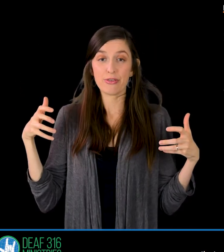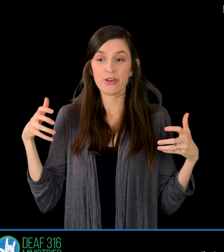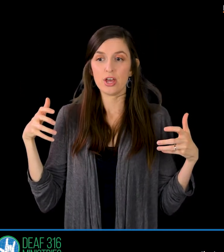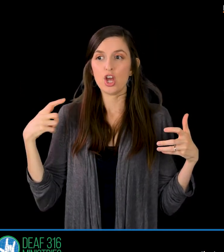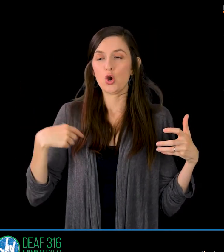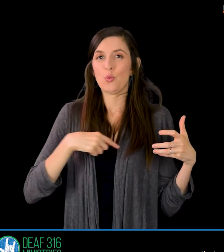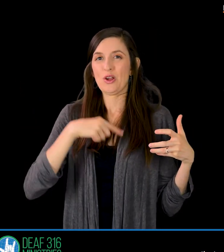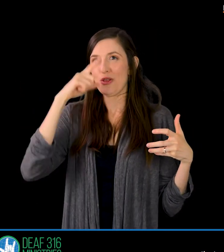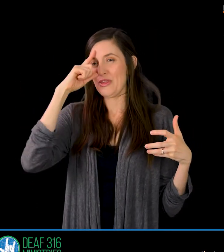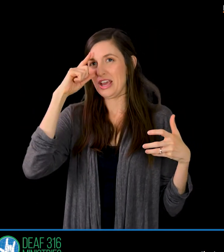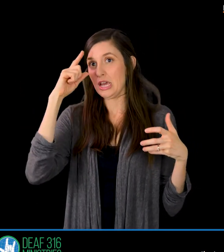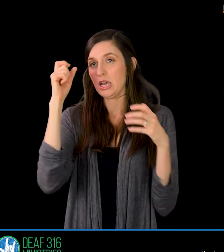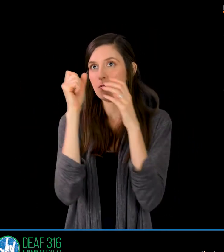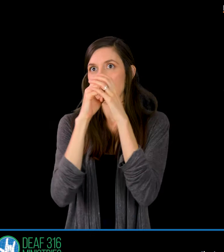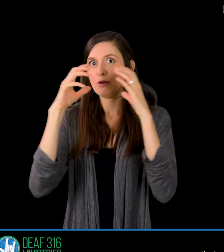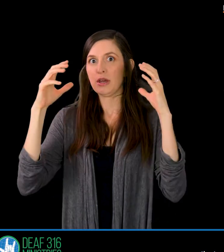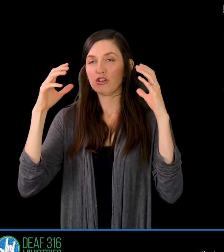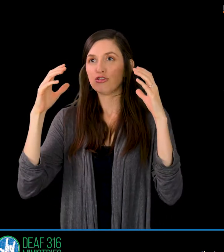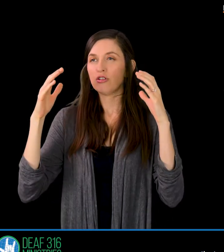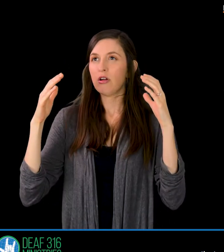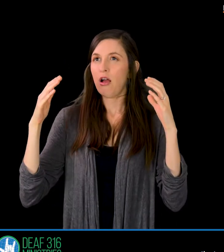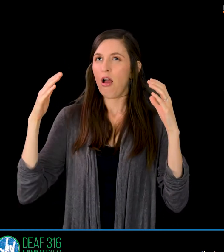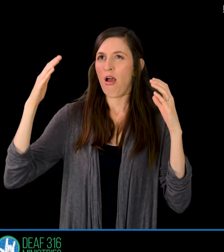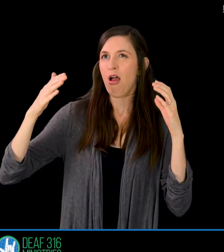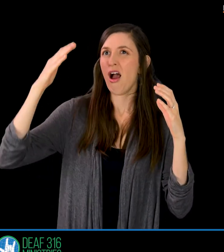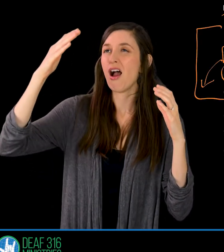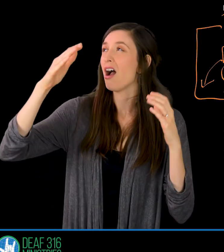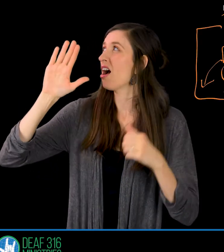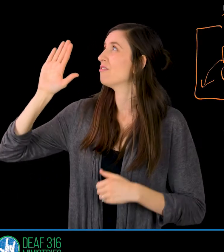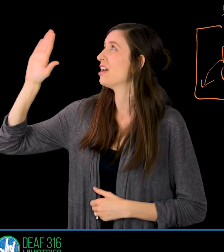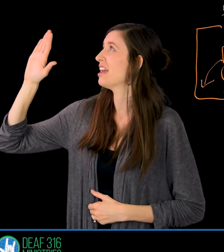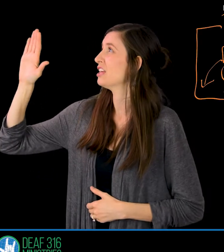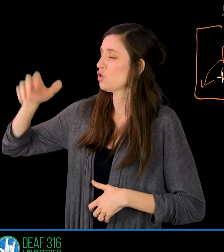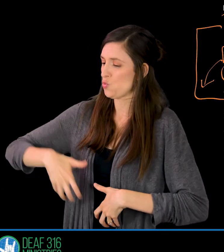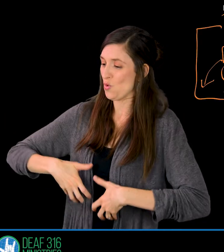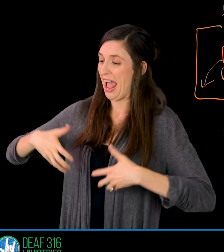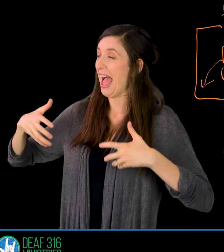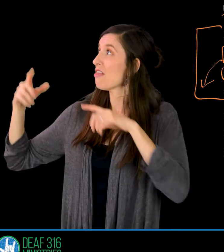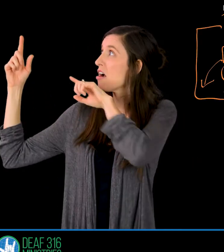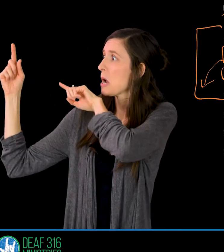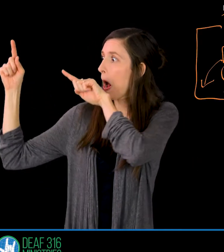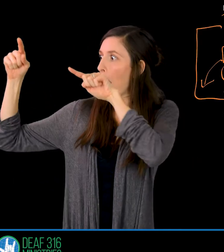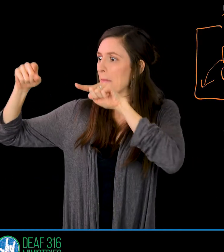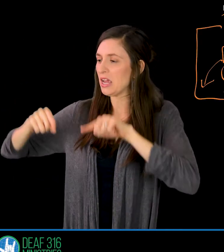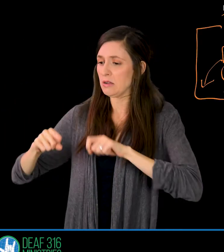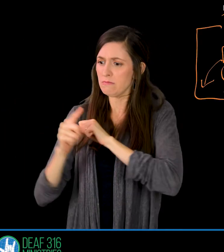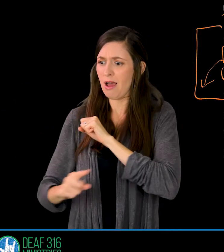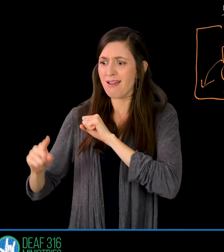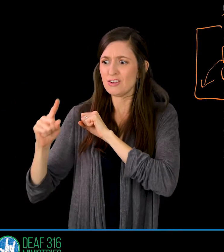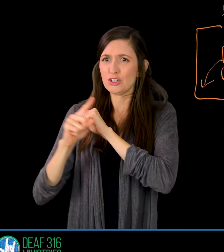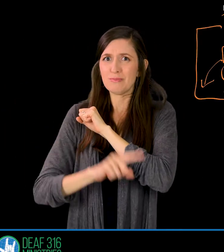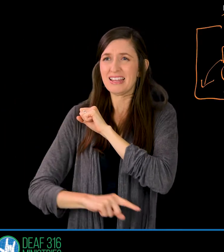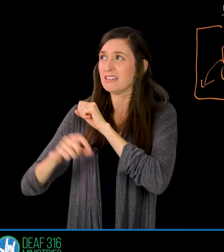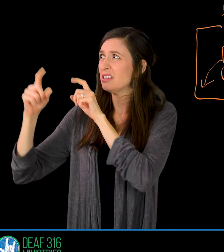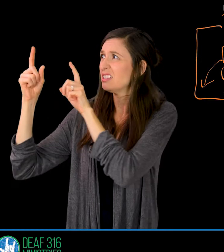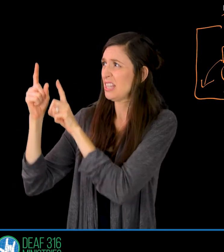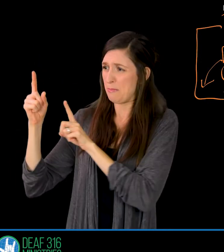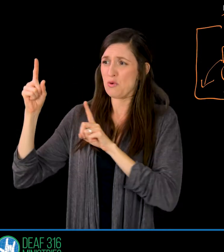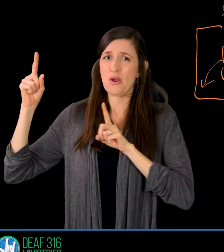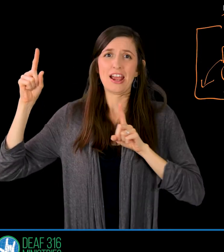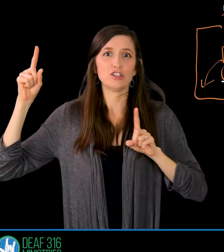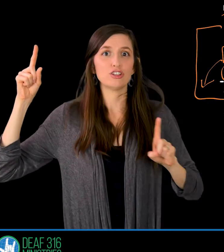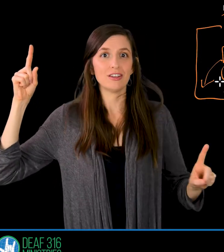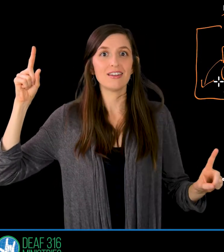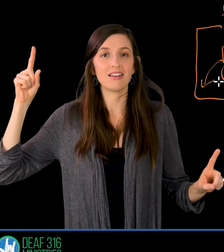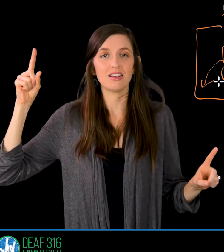that we are thinking of the wrath of God when he says that their end is